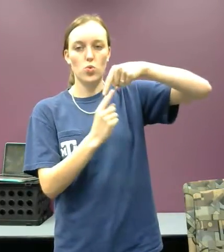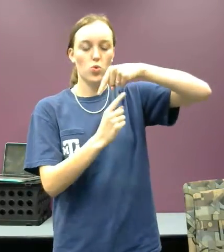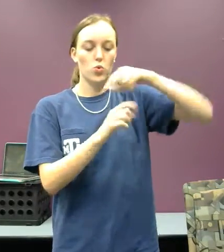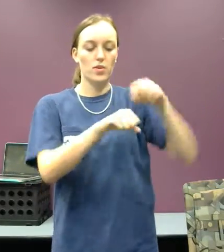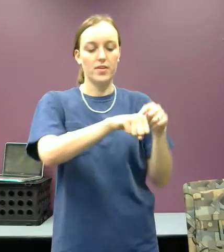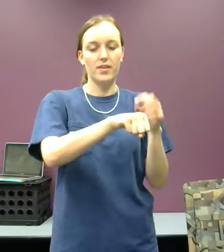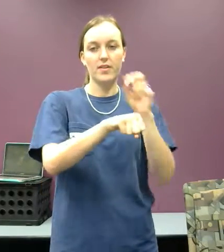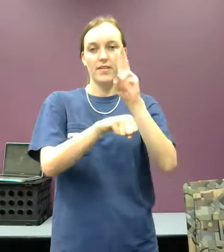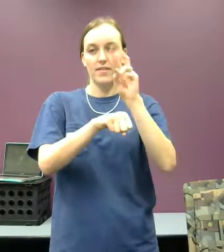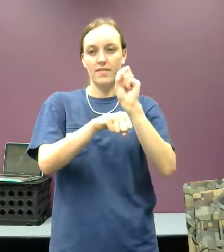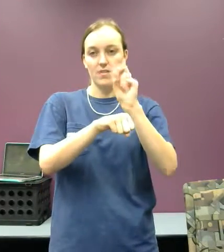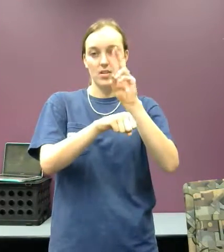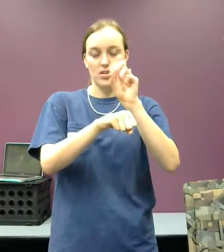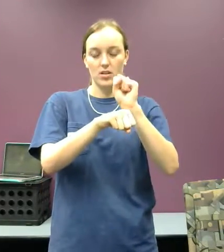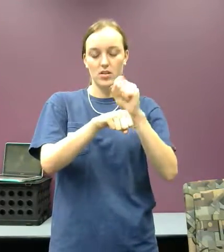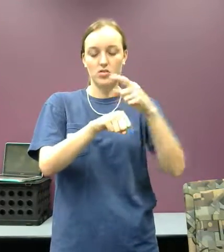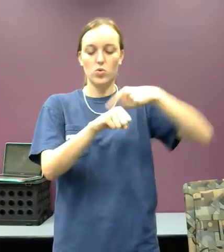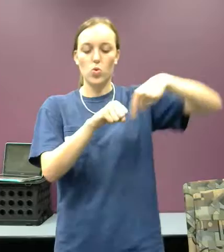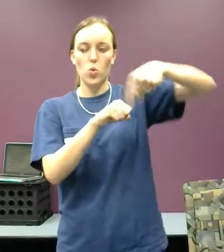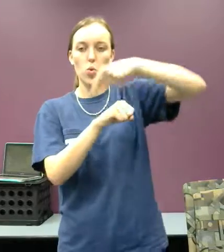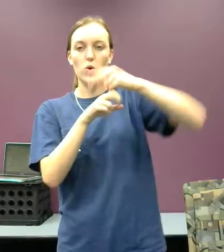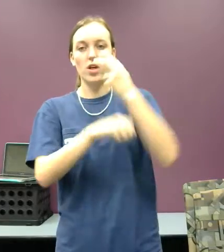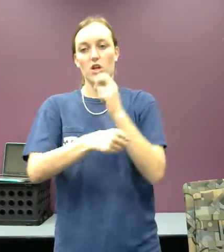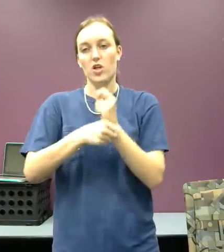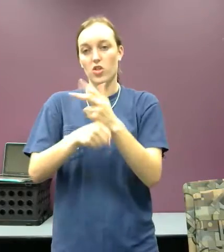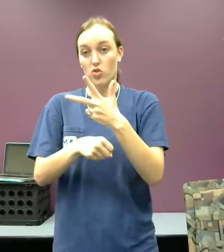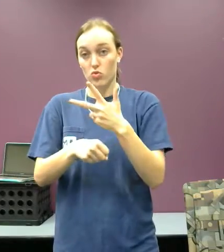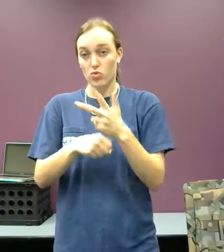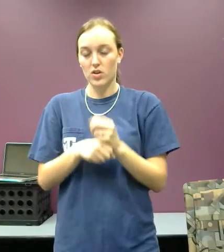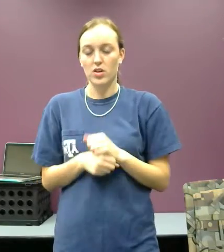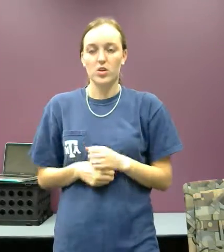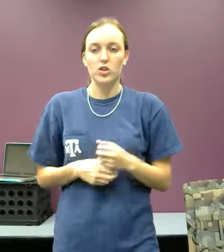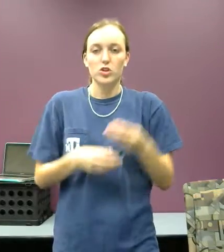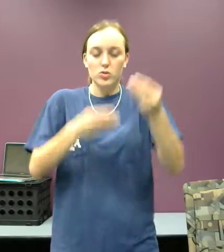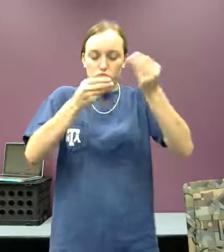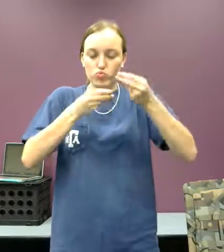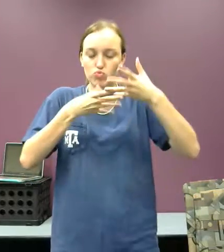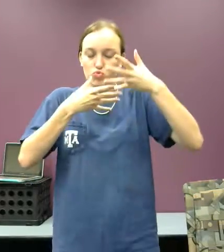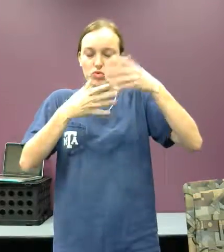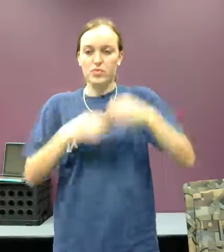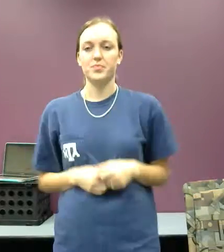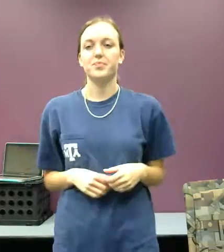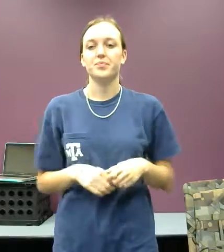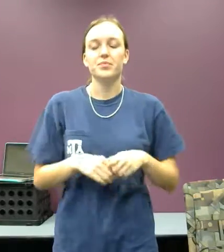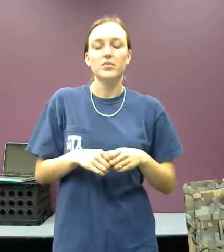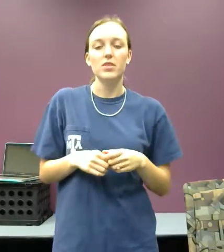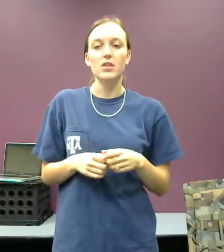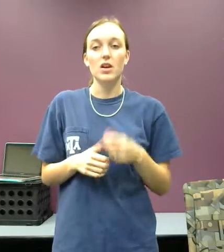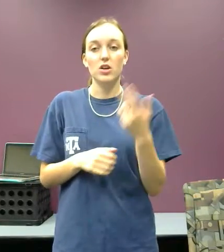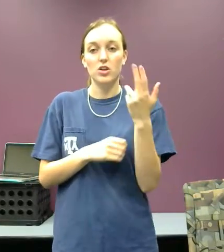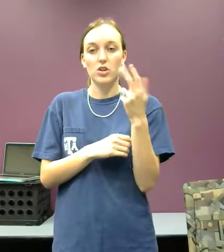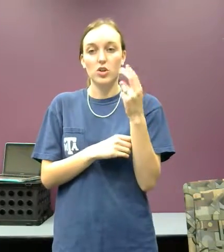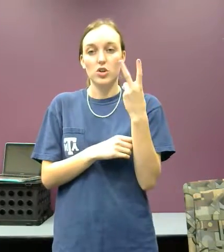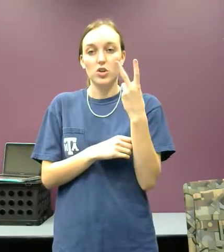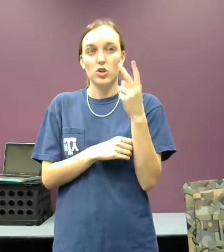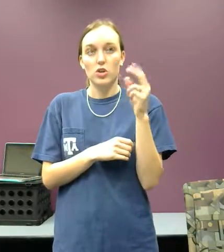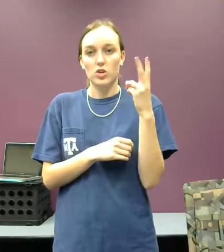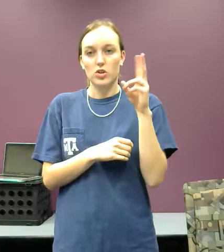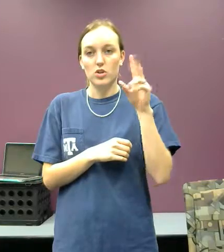Earth continues. In 2013, NASA hopes to land the Venus in situ Explorer. Using a special drill, it will be able to